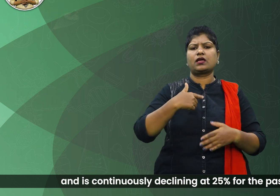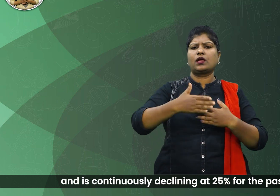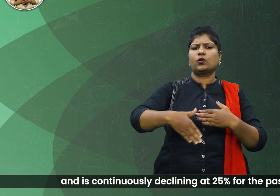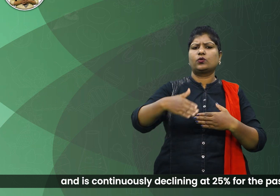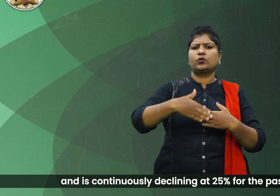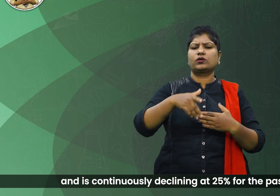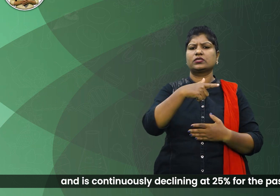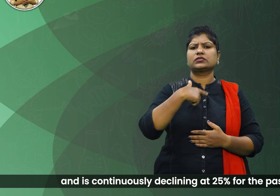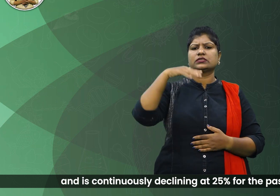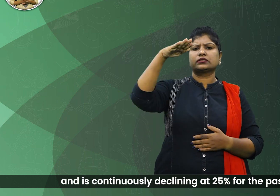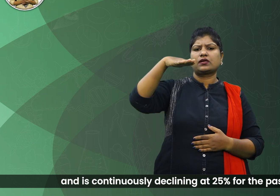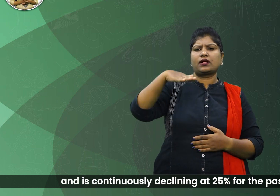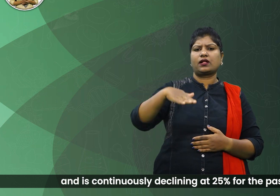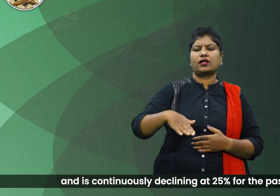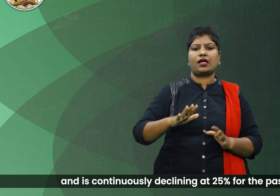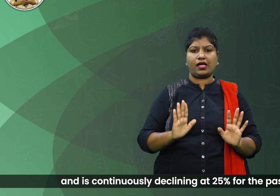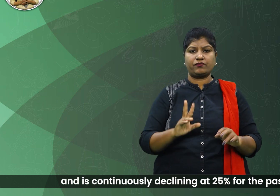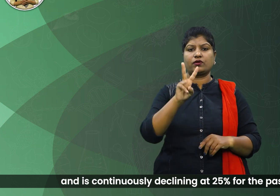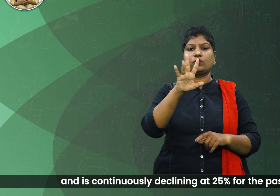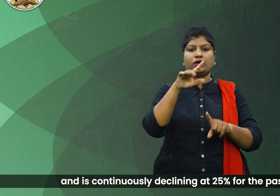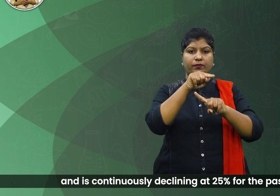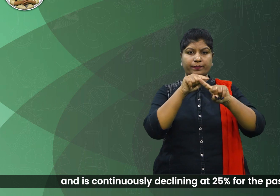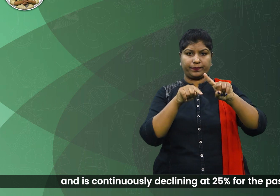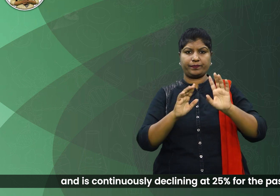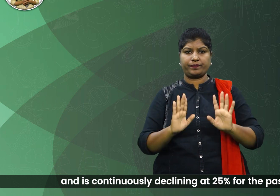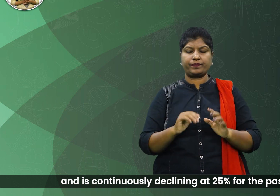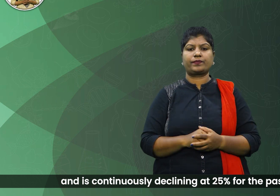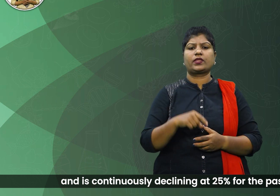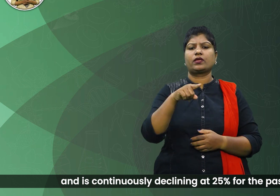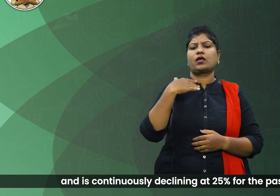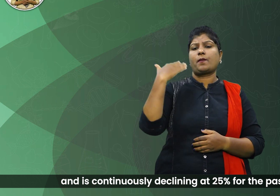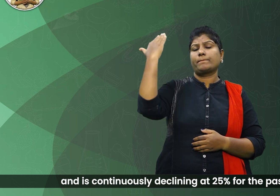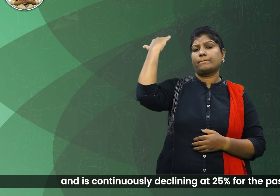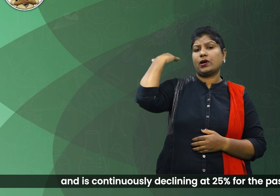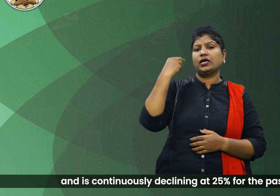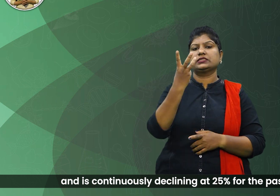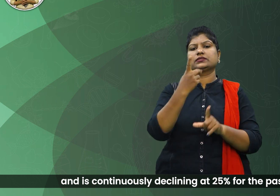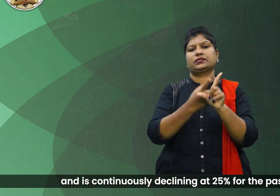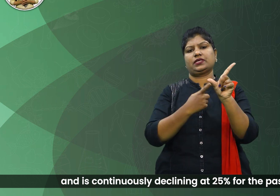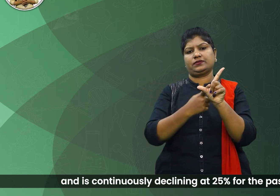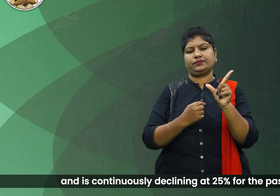declining at 25% for the past 3 years.